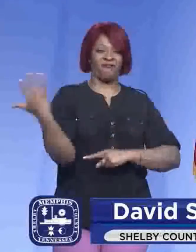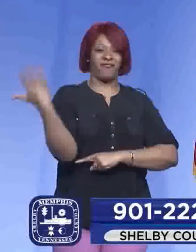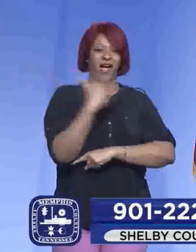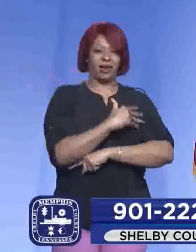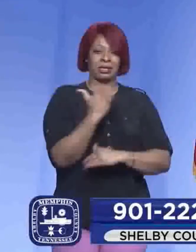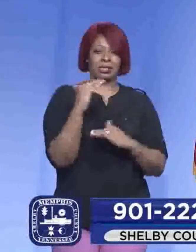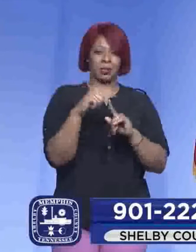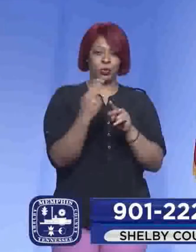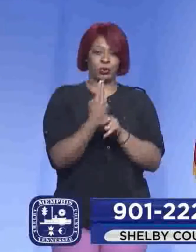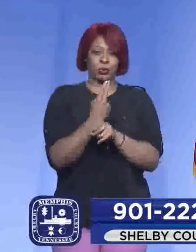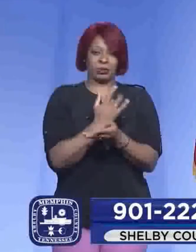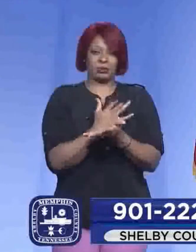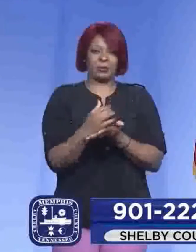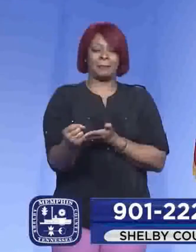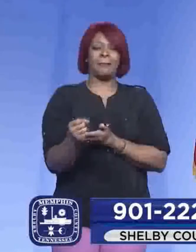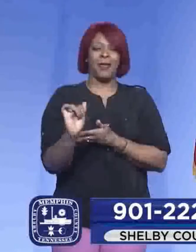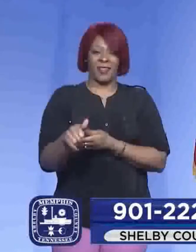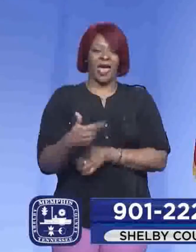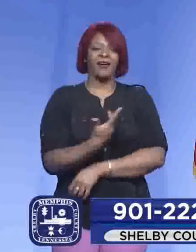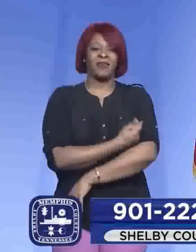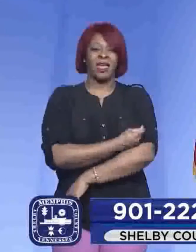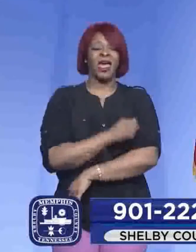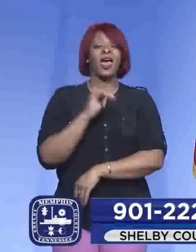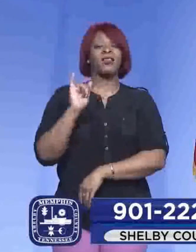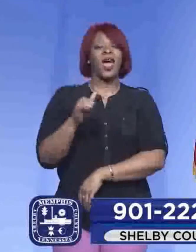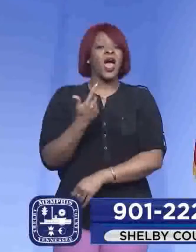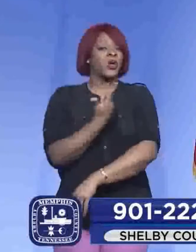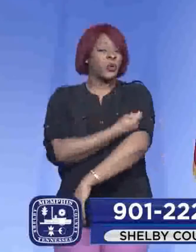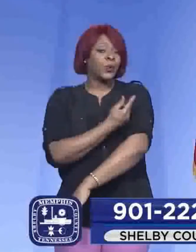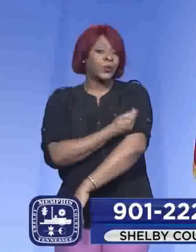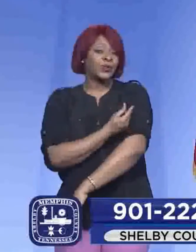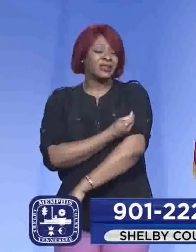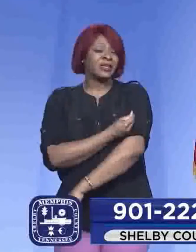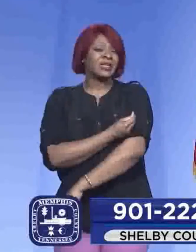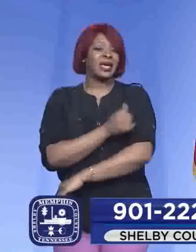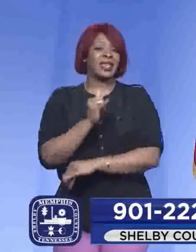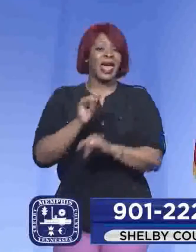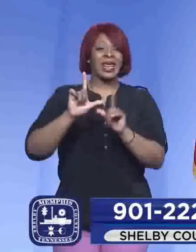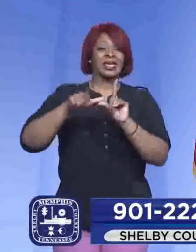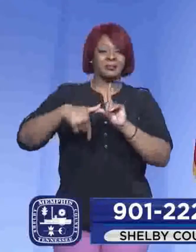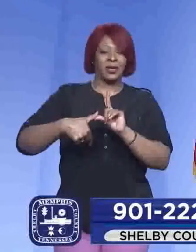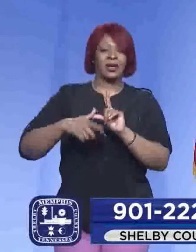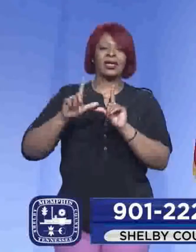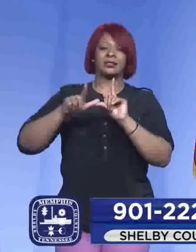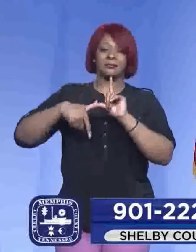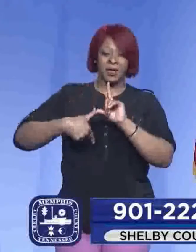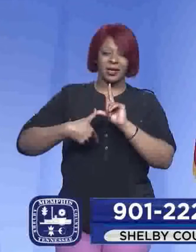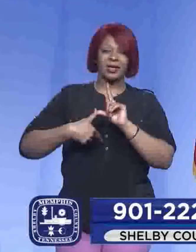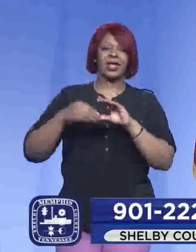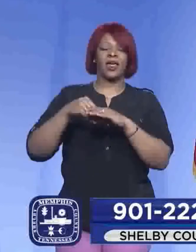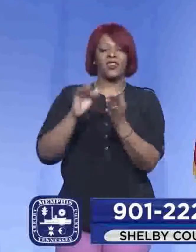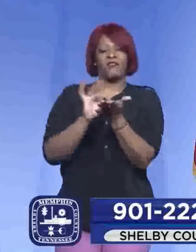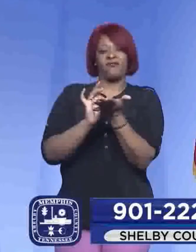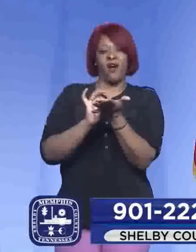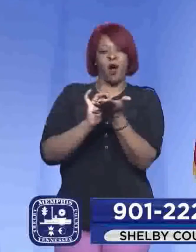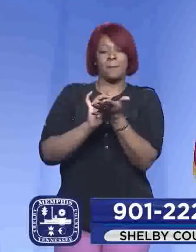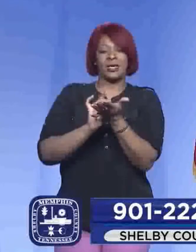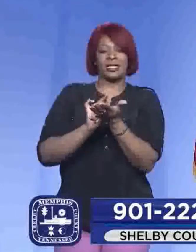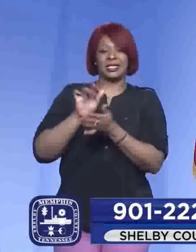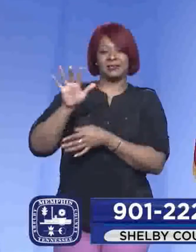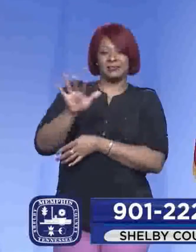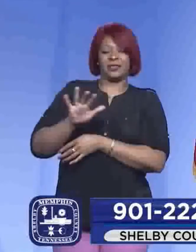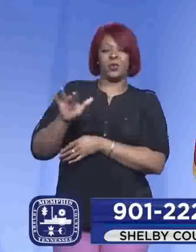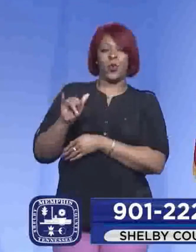it. And the doses that expired in the pharmacy. They were thawed out